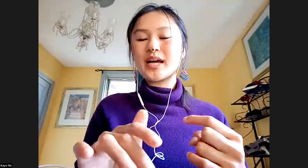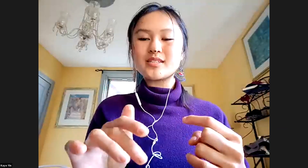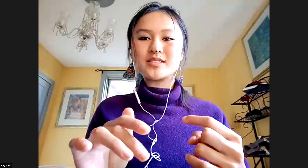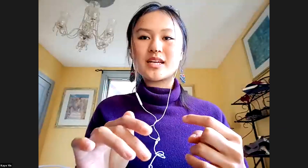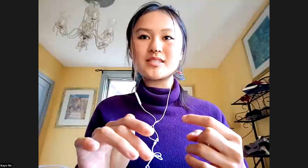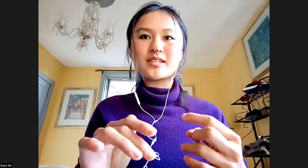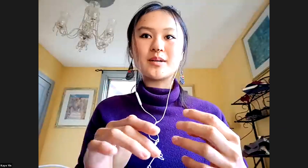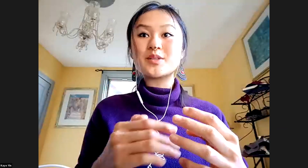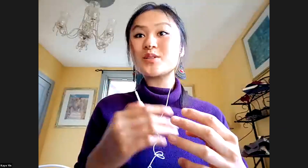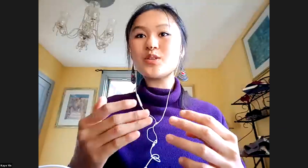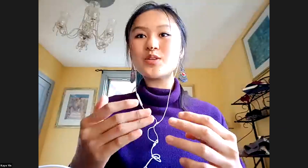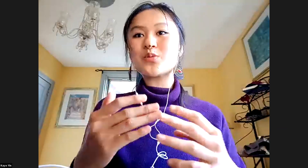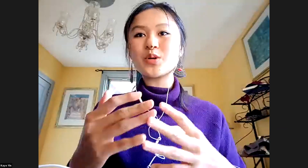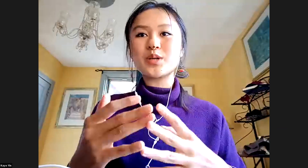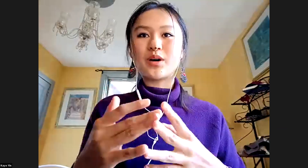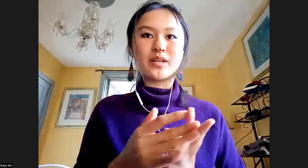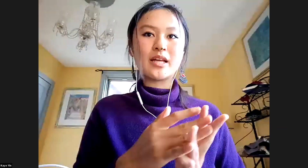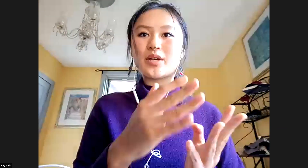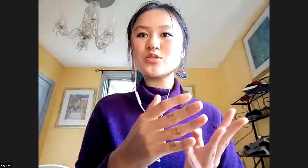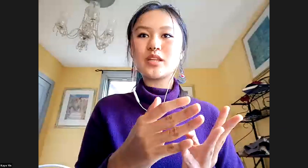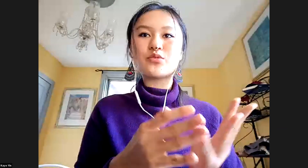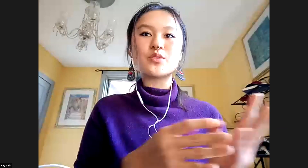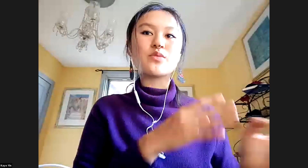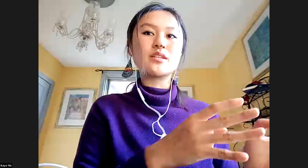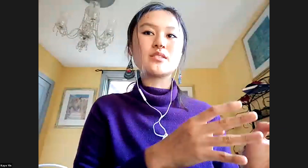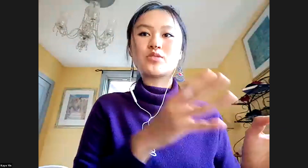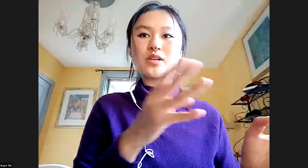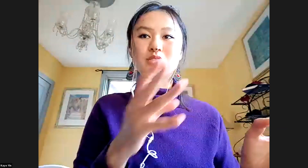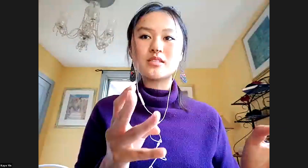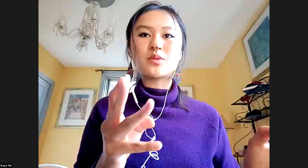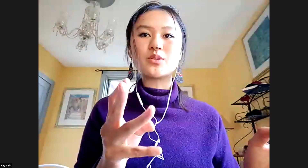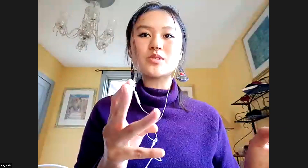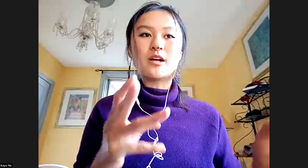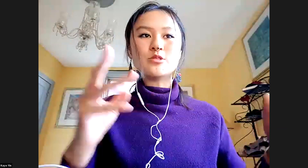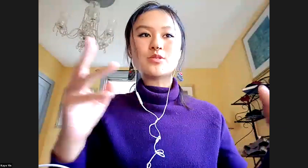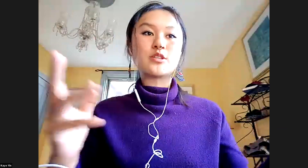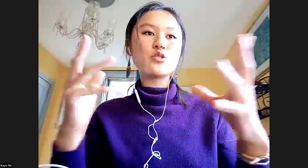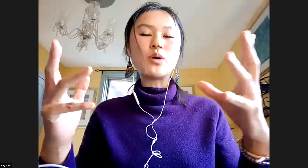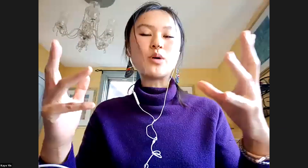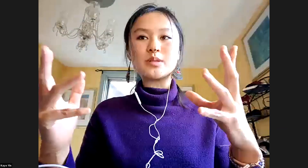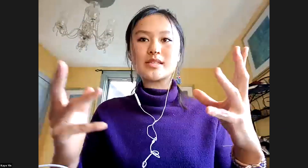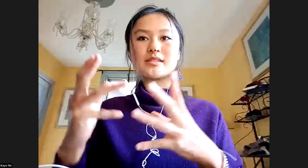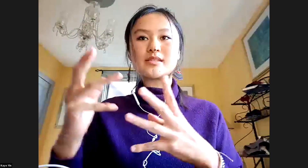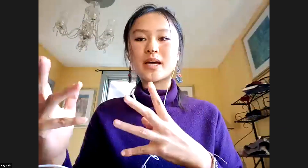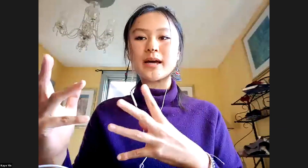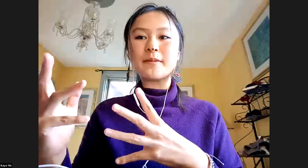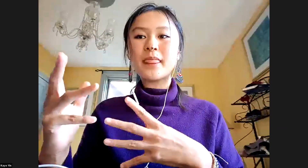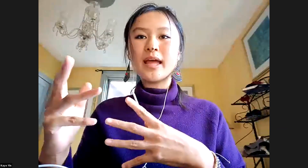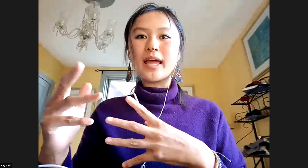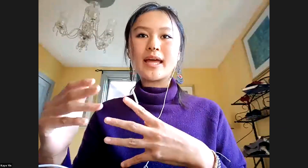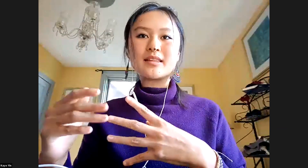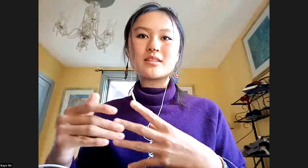work, I suggest continuing work on end-to-end training for the recognition and translation models so that the two optimize at the same